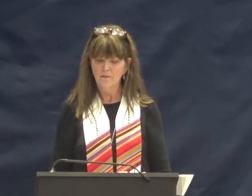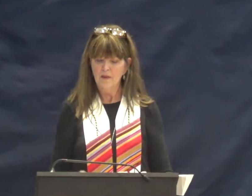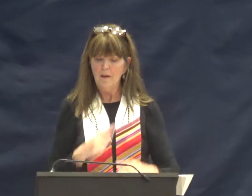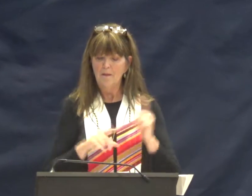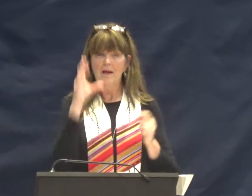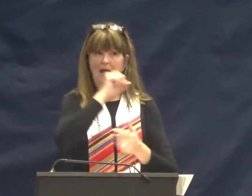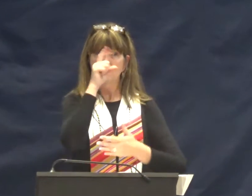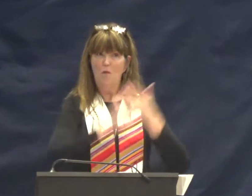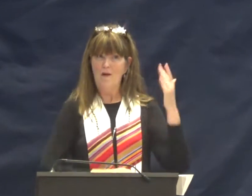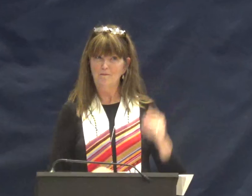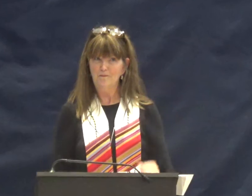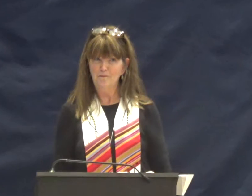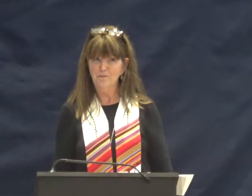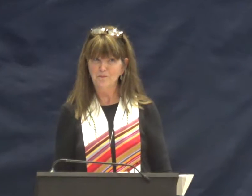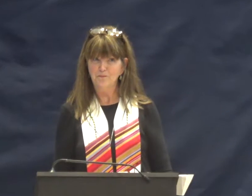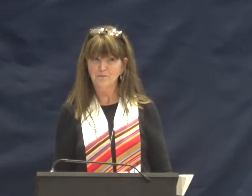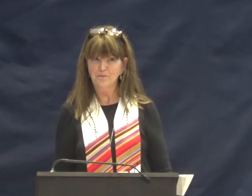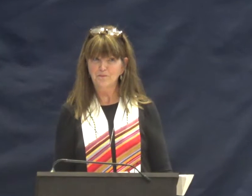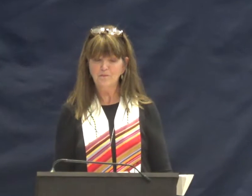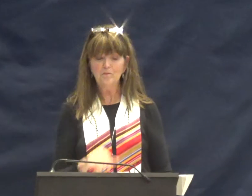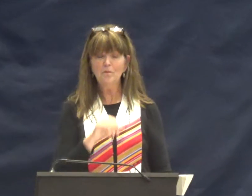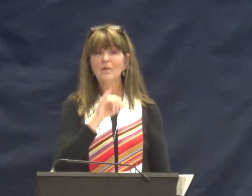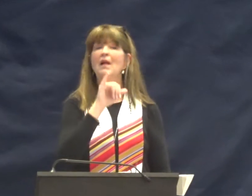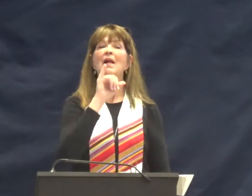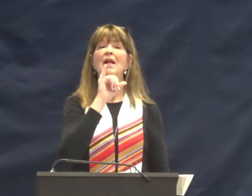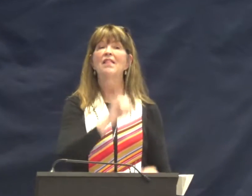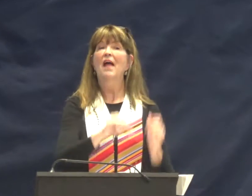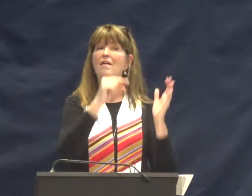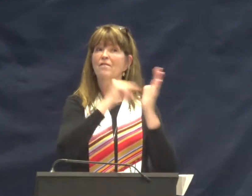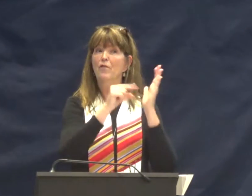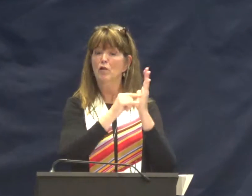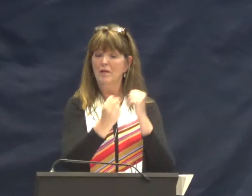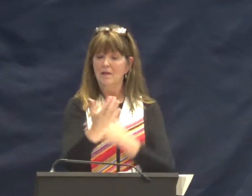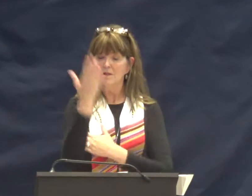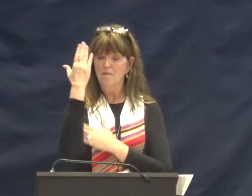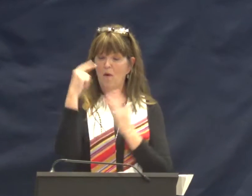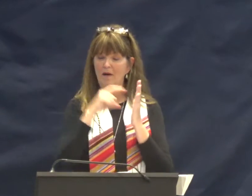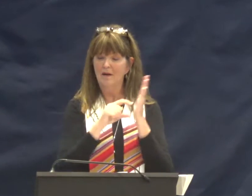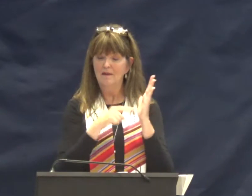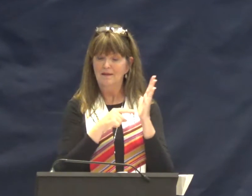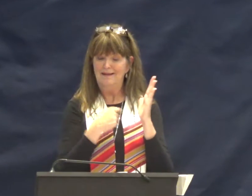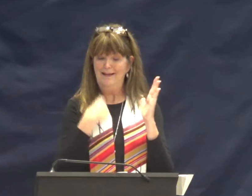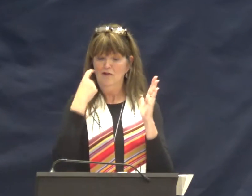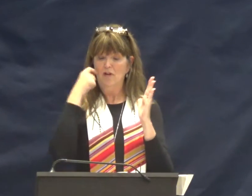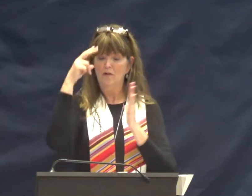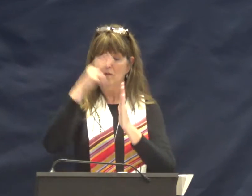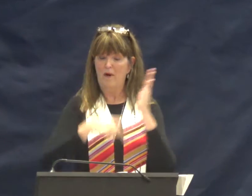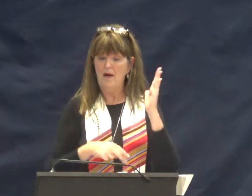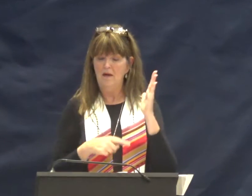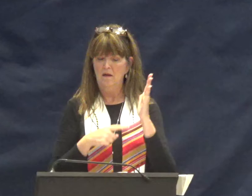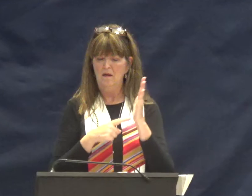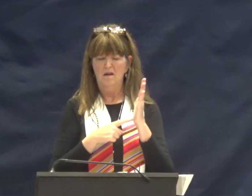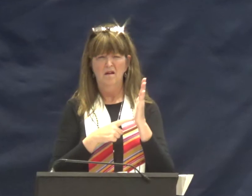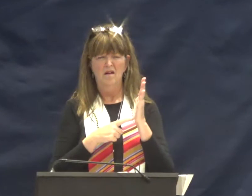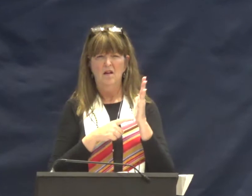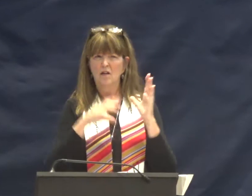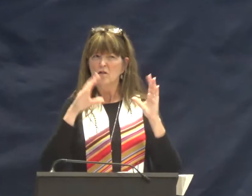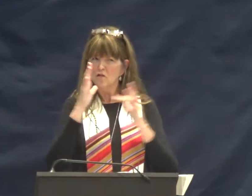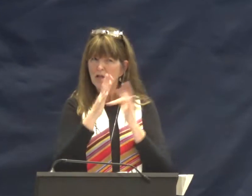glad when I realize how not to tear down, and I'm glad that those things come to mind. And